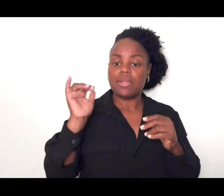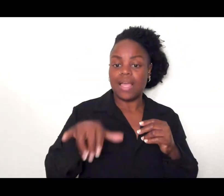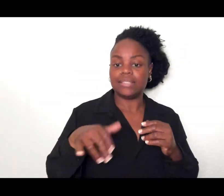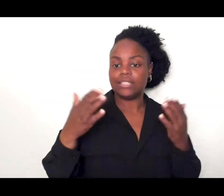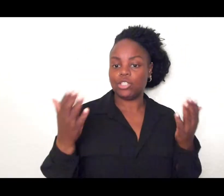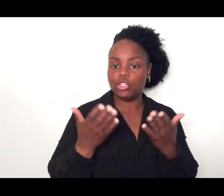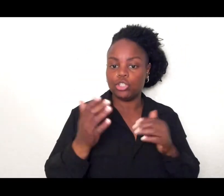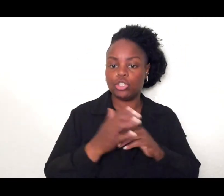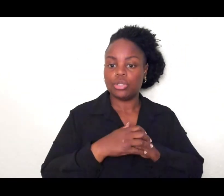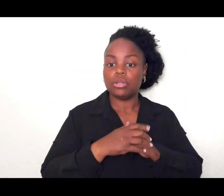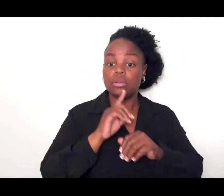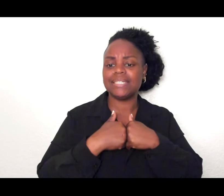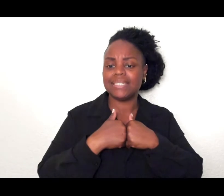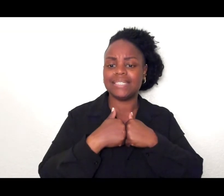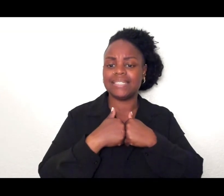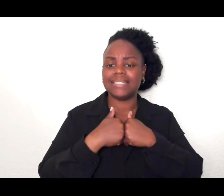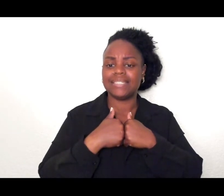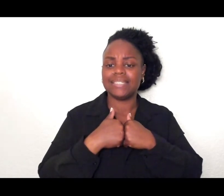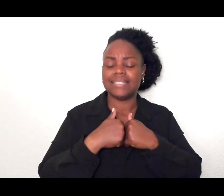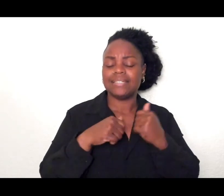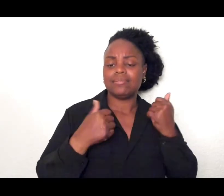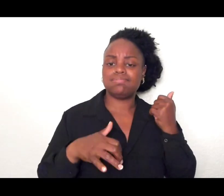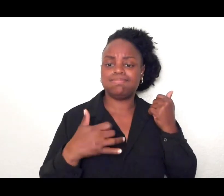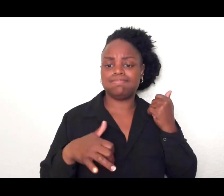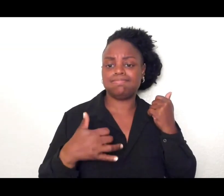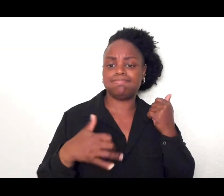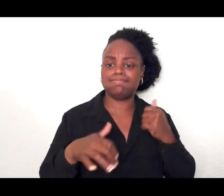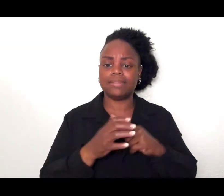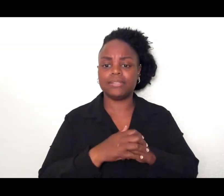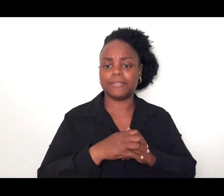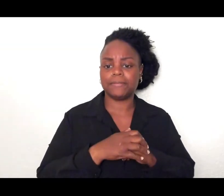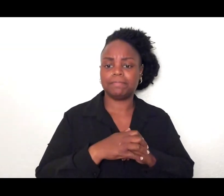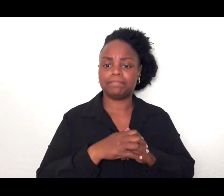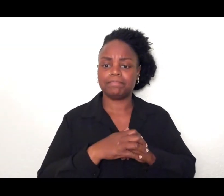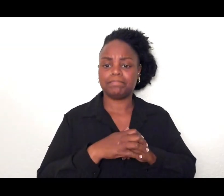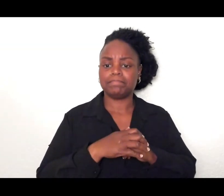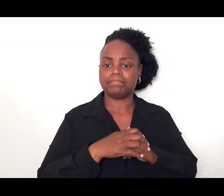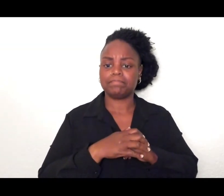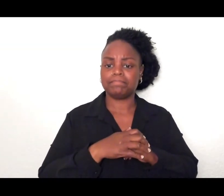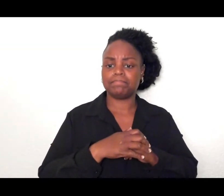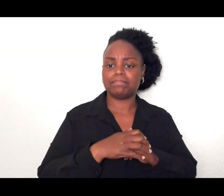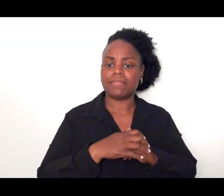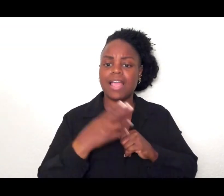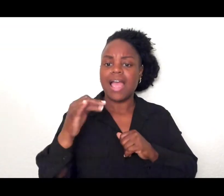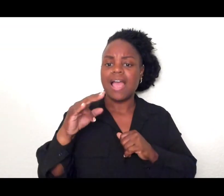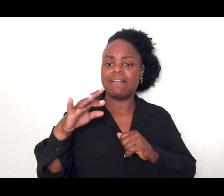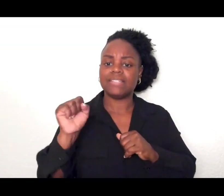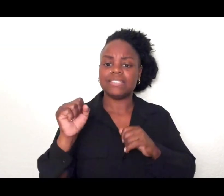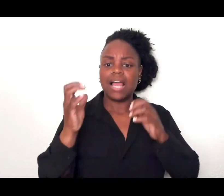of emergency. Humans rely on bees for our food and for